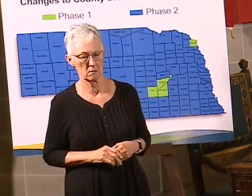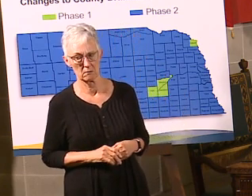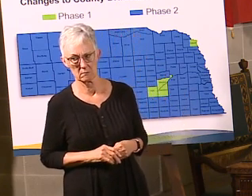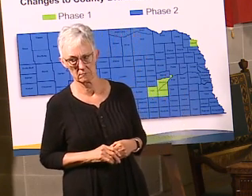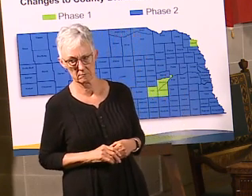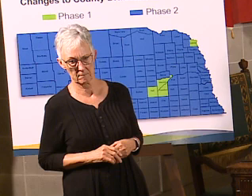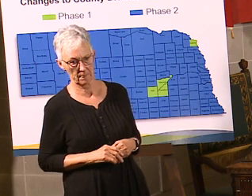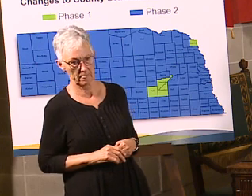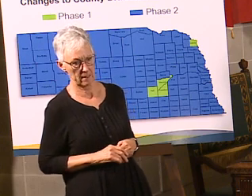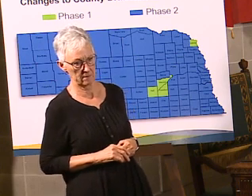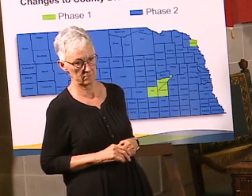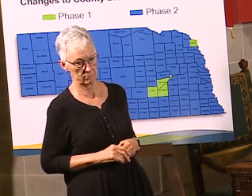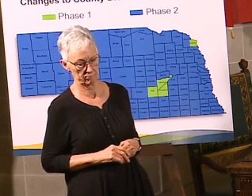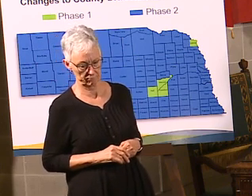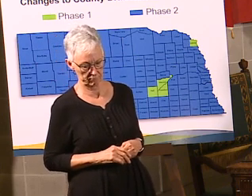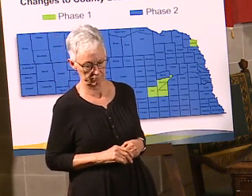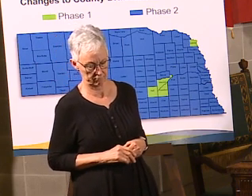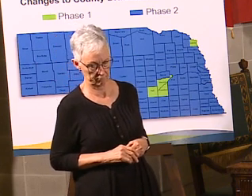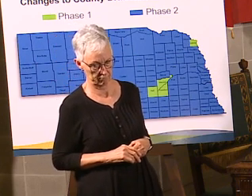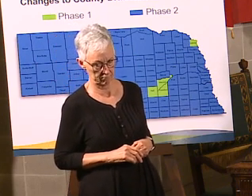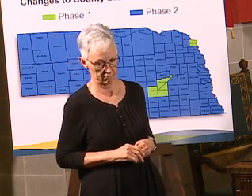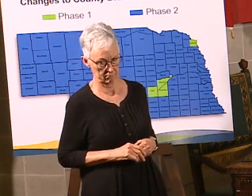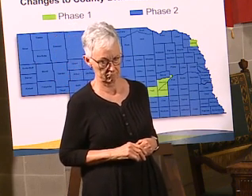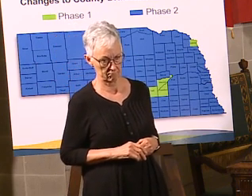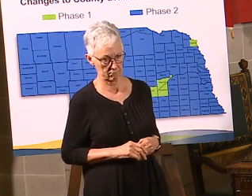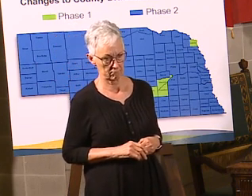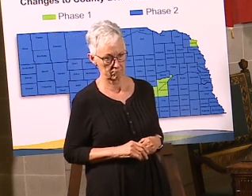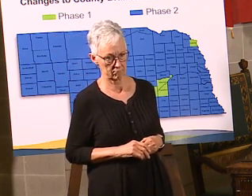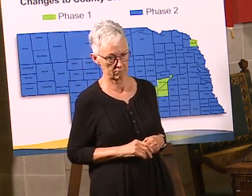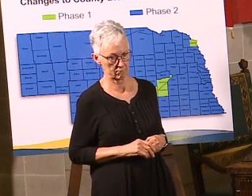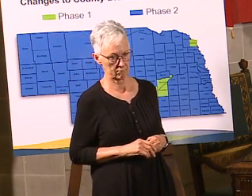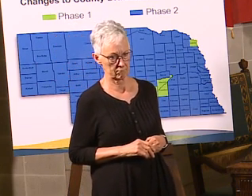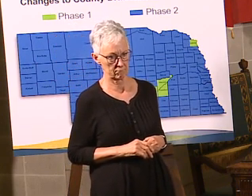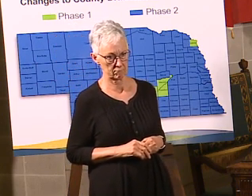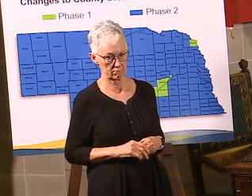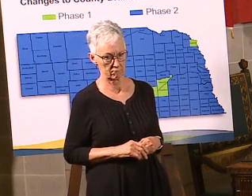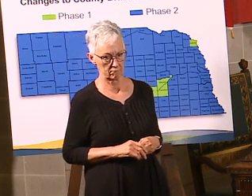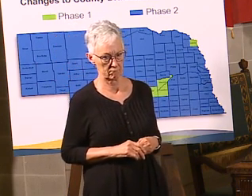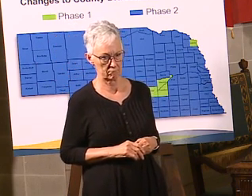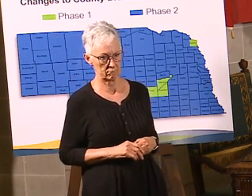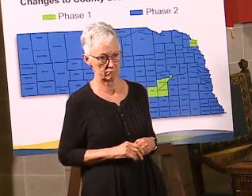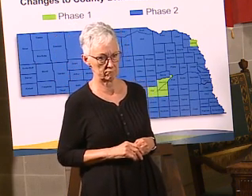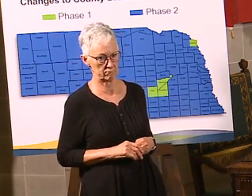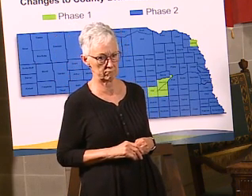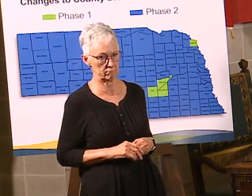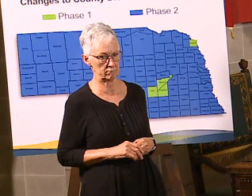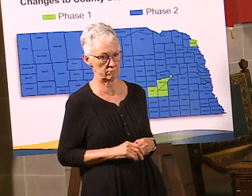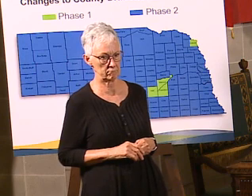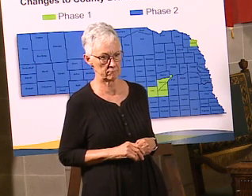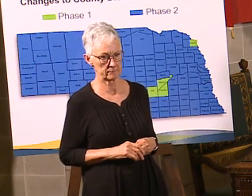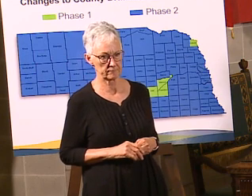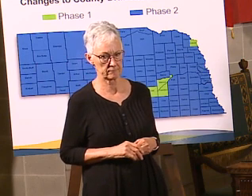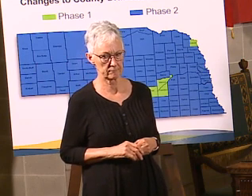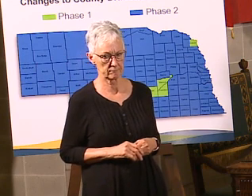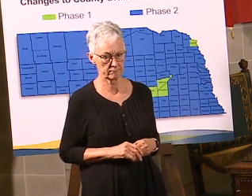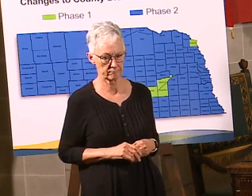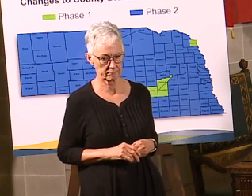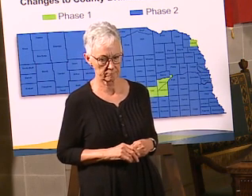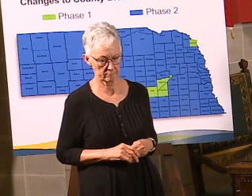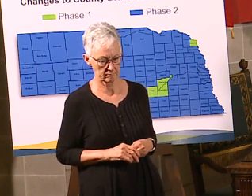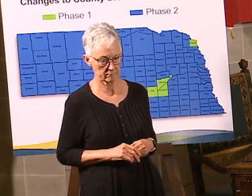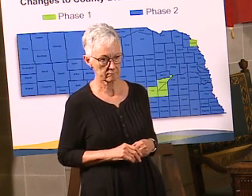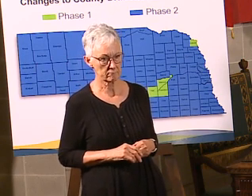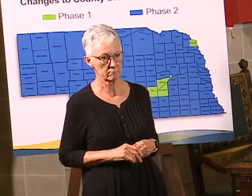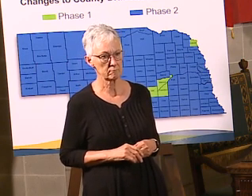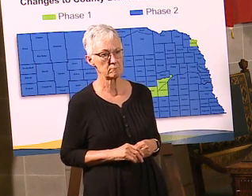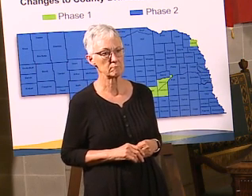who feel like are concerned about people that are testing negative being returned to the facility. They prefer that